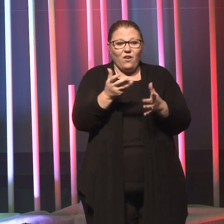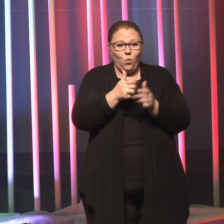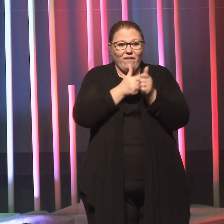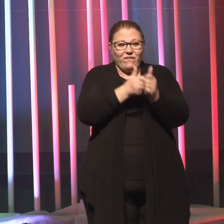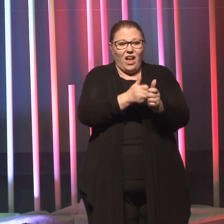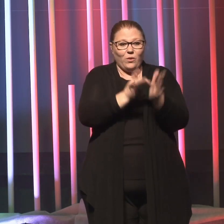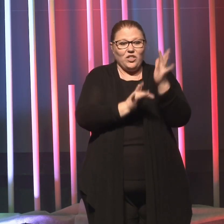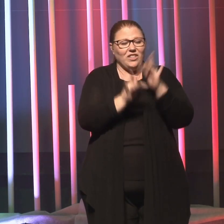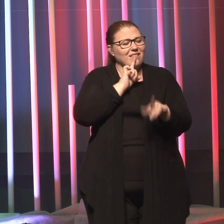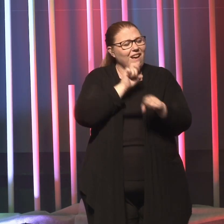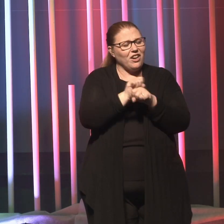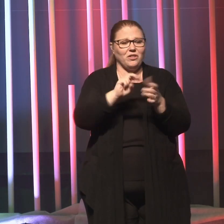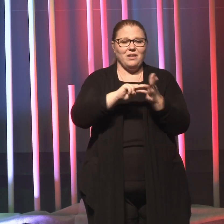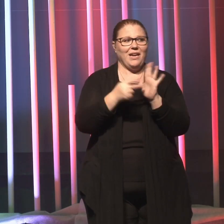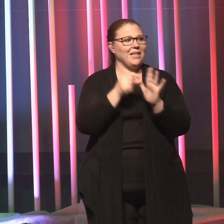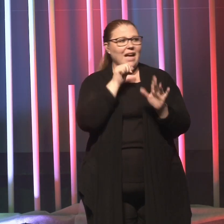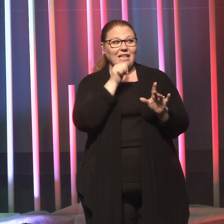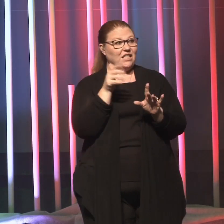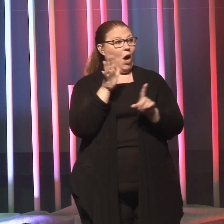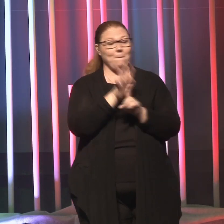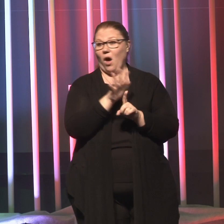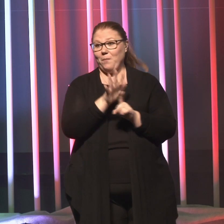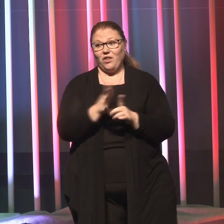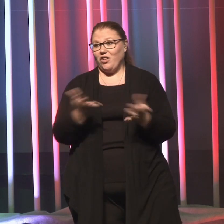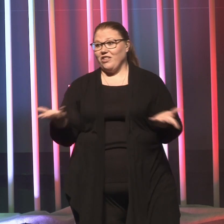this Jesus means, and it's not popular.